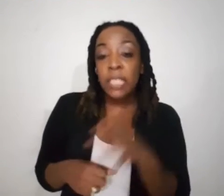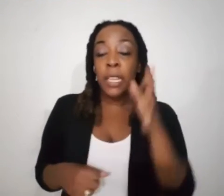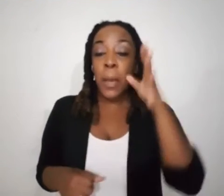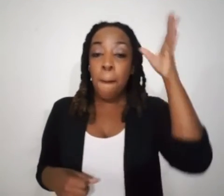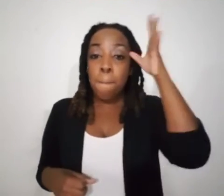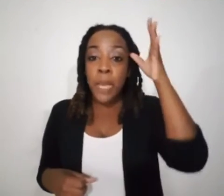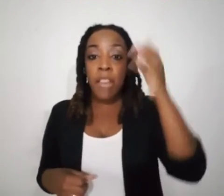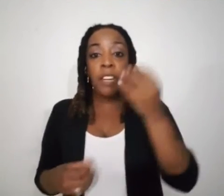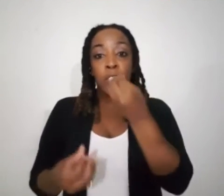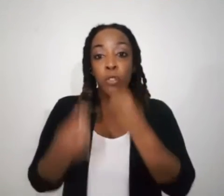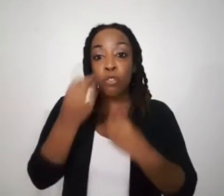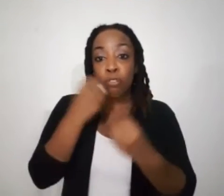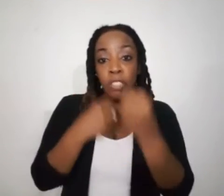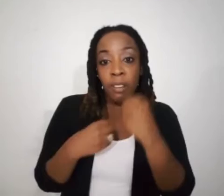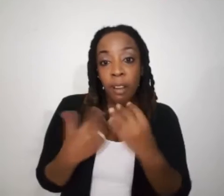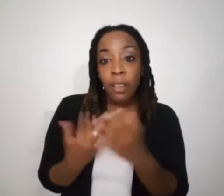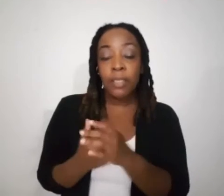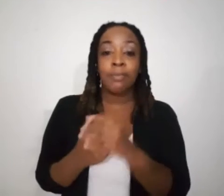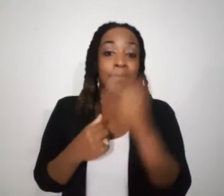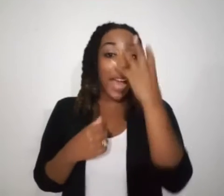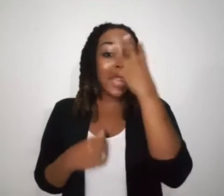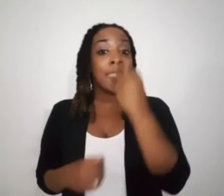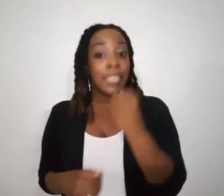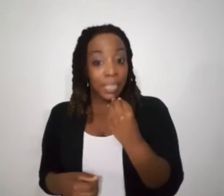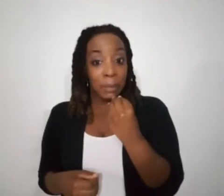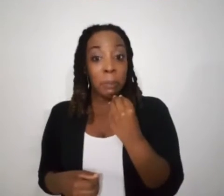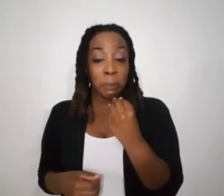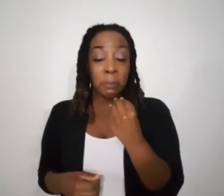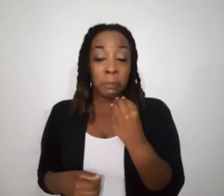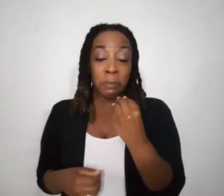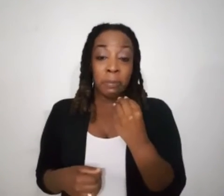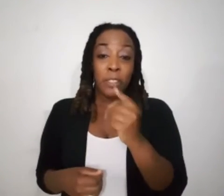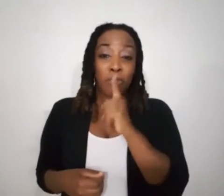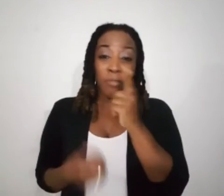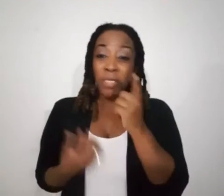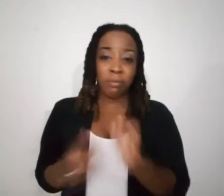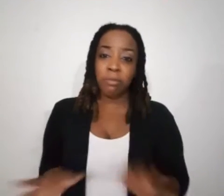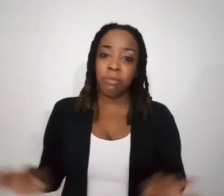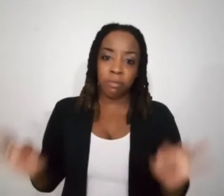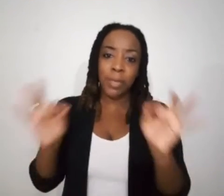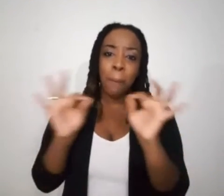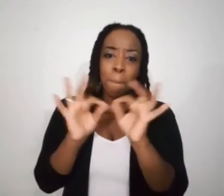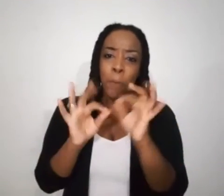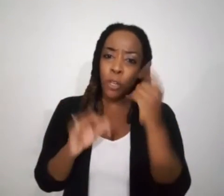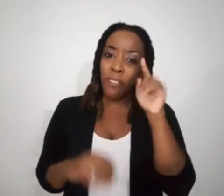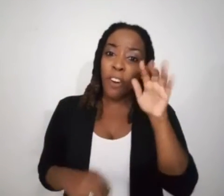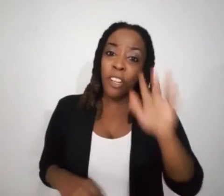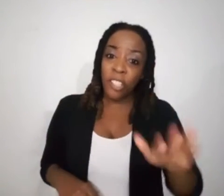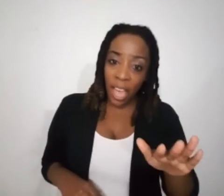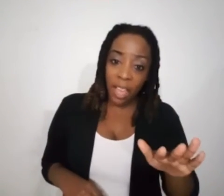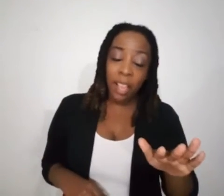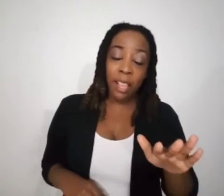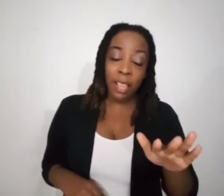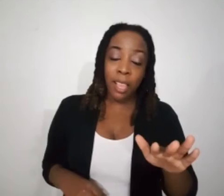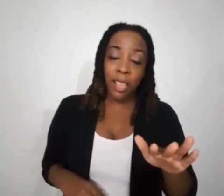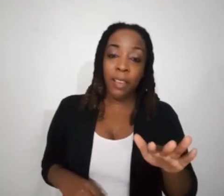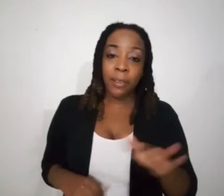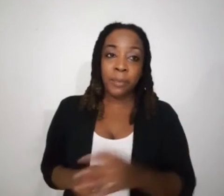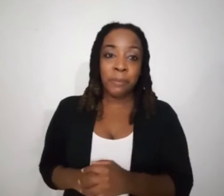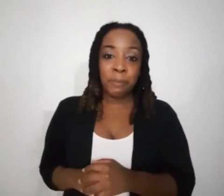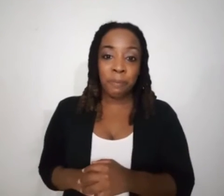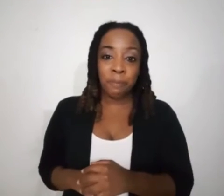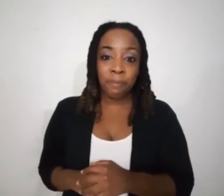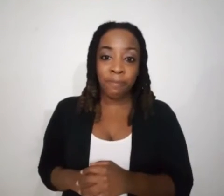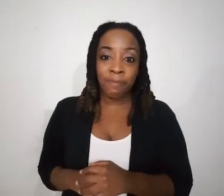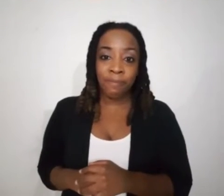But nutrition and sleep are also really important for your child. Your child should have a really